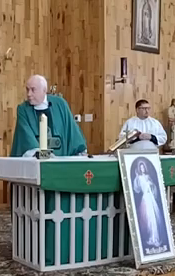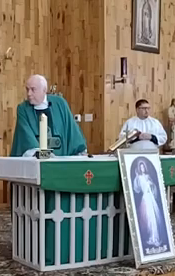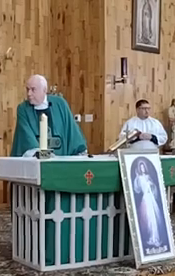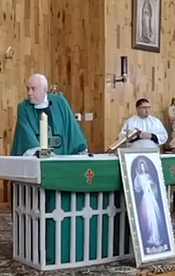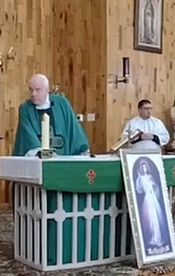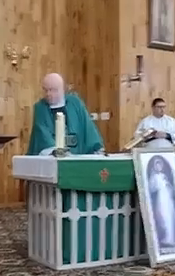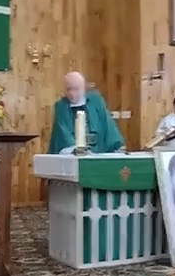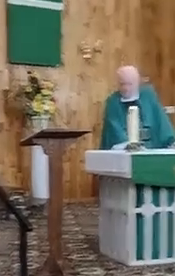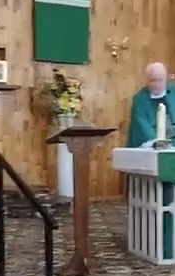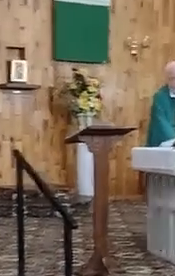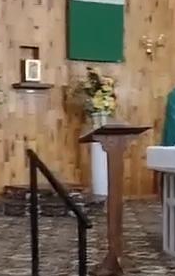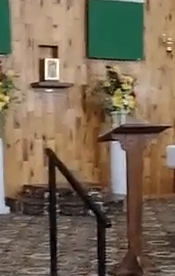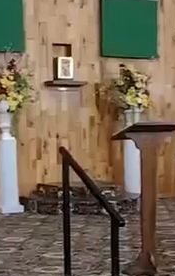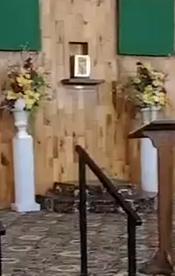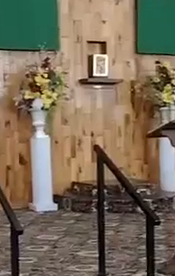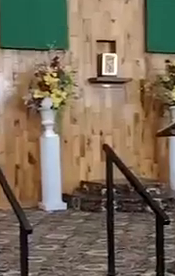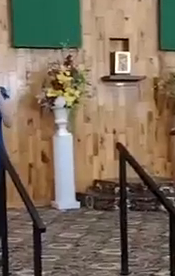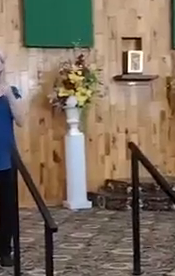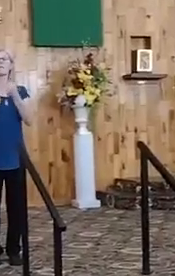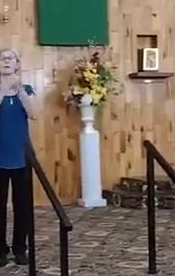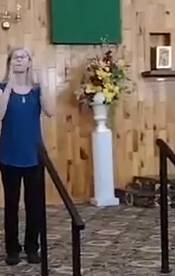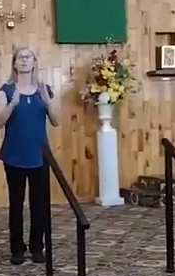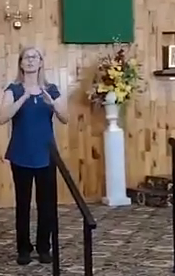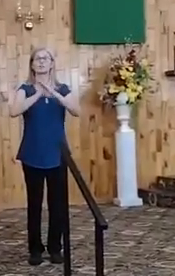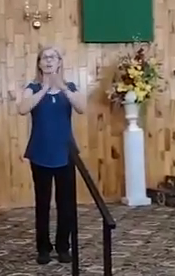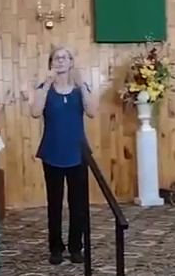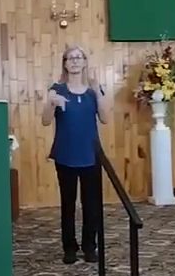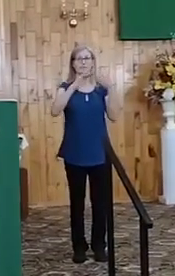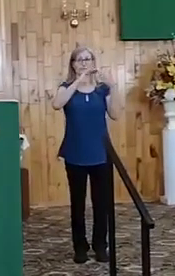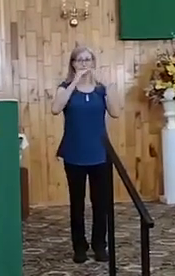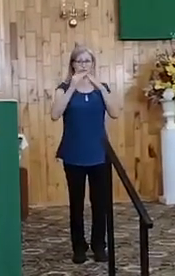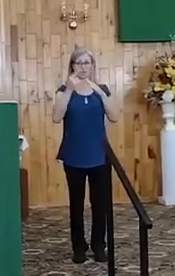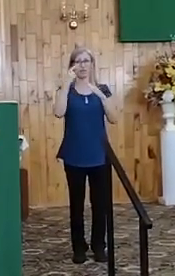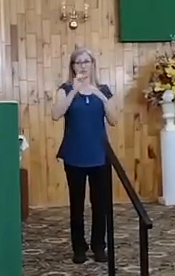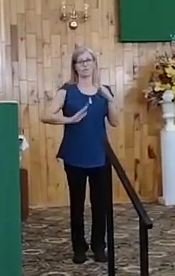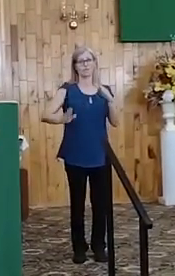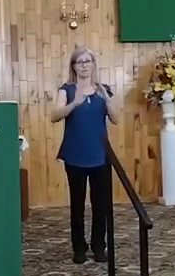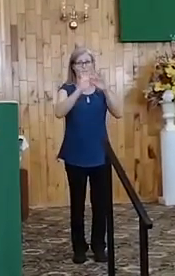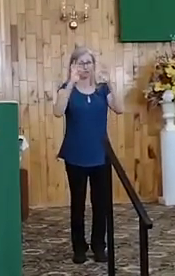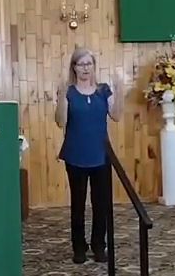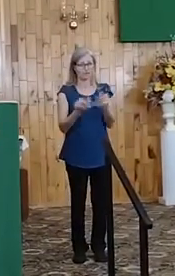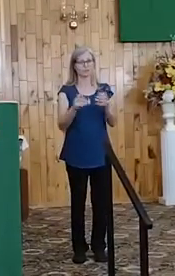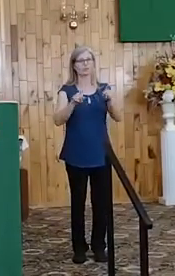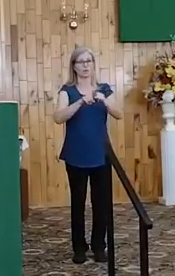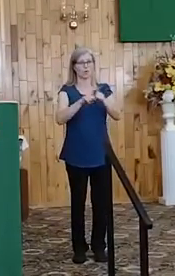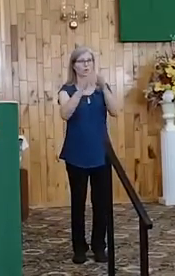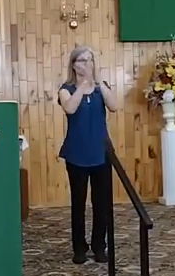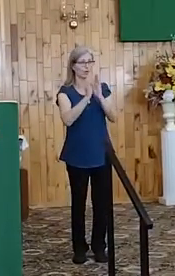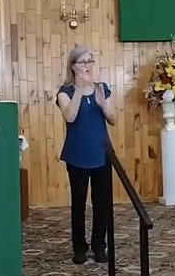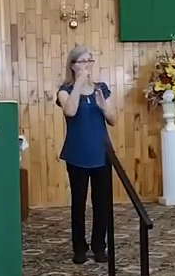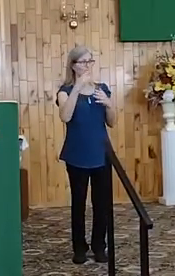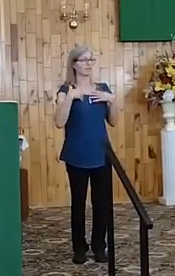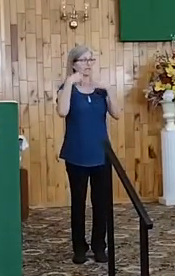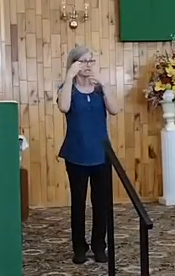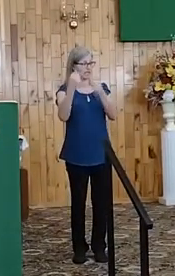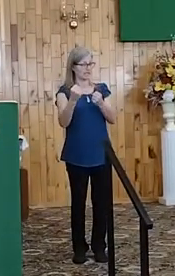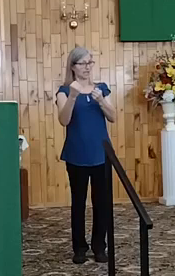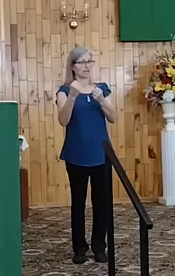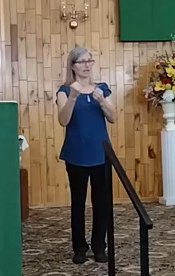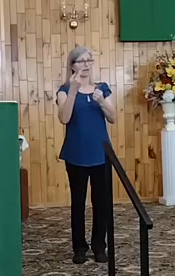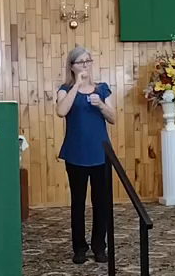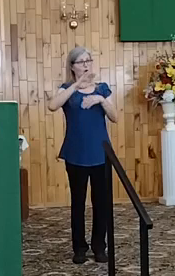We pray for all our benefactors, guardians of this community, and for their families. We also pray for the healing and recovery